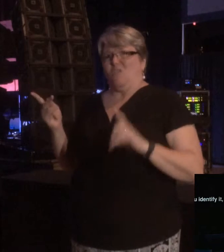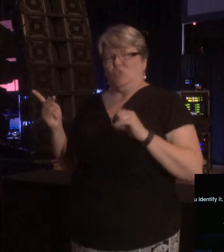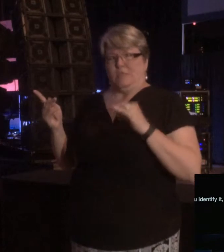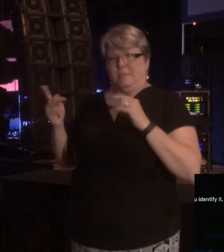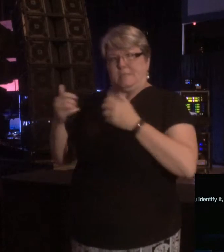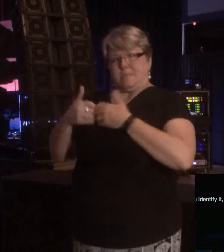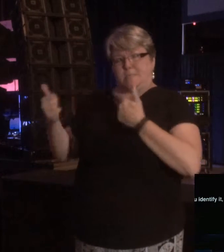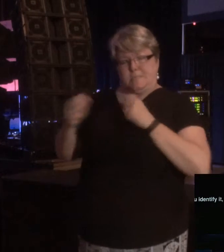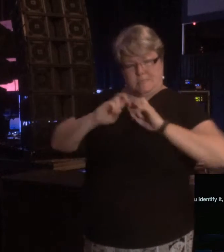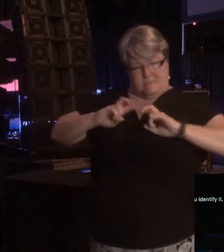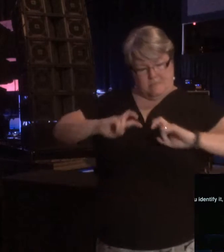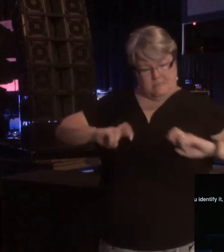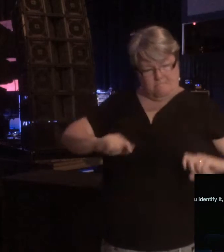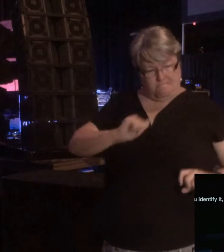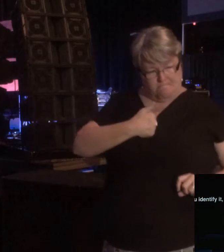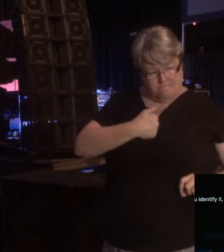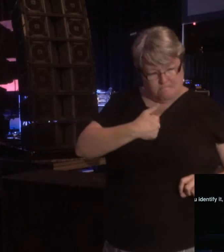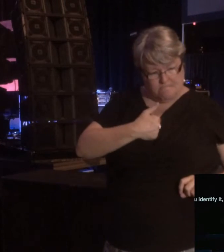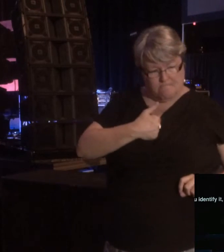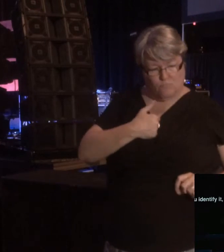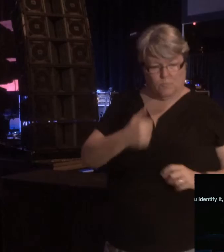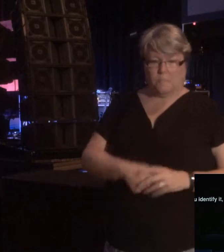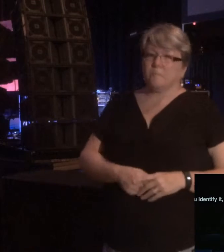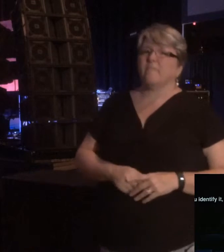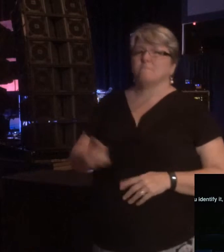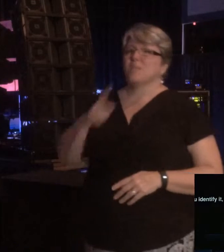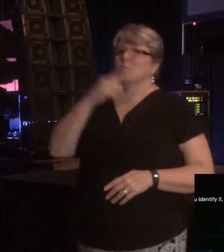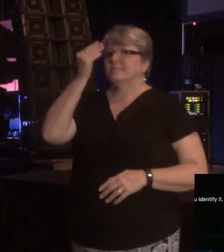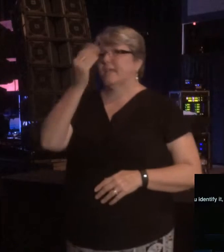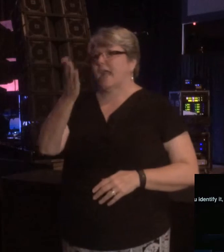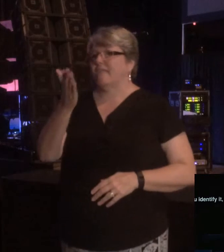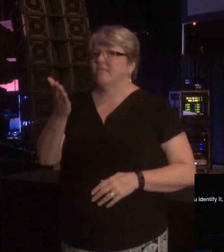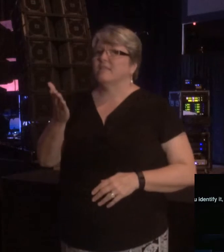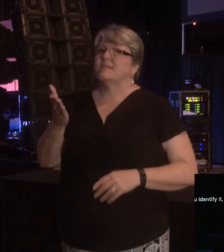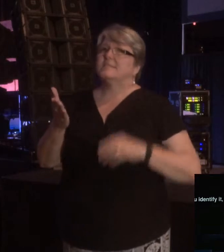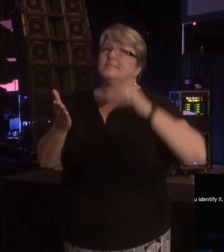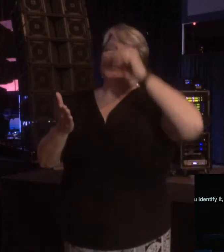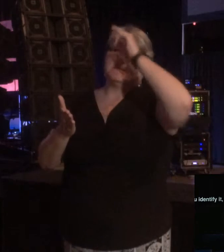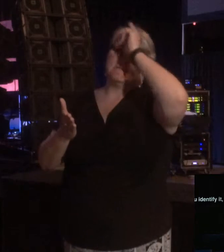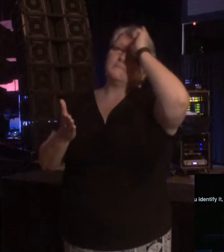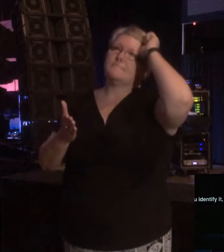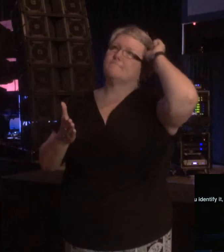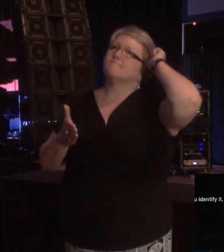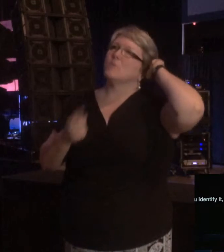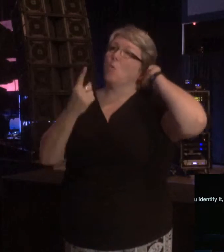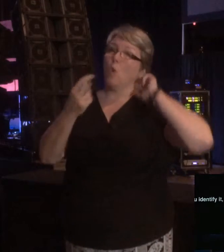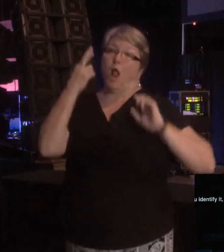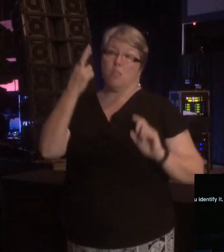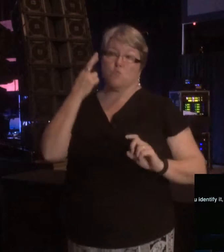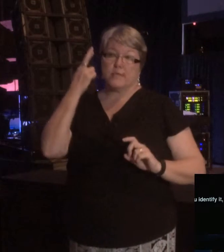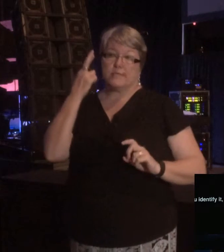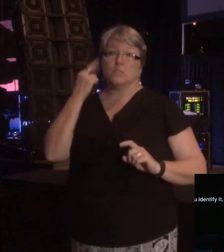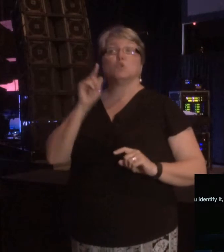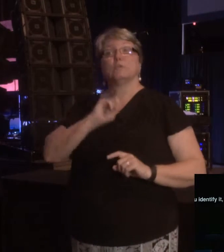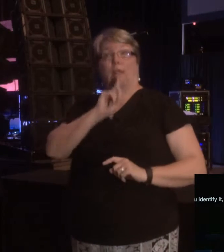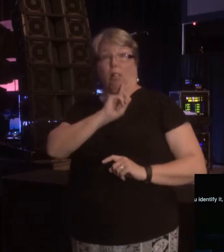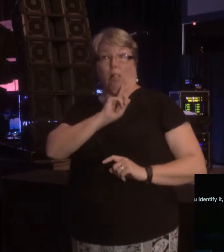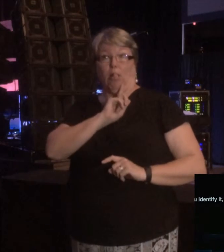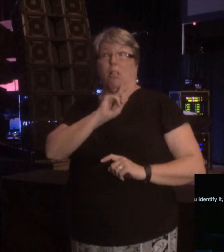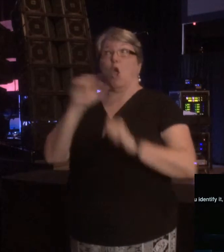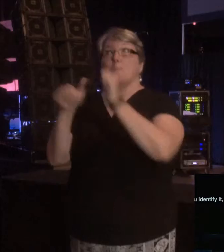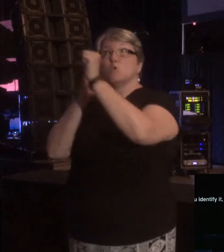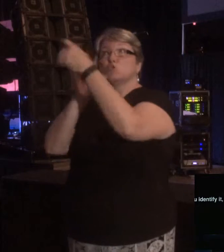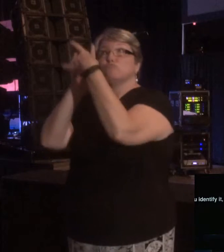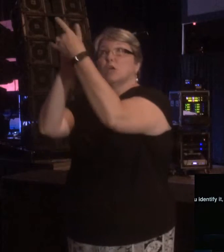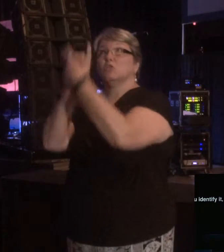have to change everything, and you have to take a hard look at your life. Romans 13:14 says, make no provision for the flesh. And you have to go, where